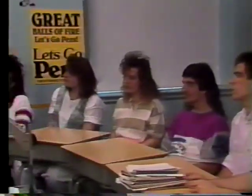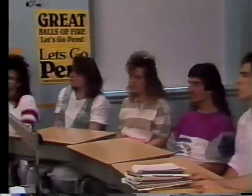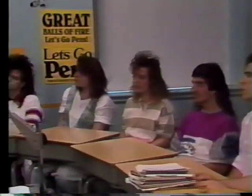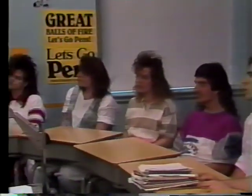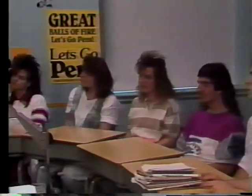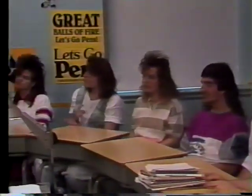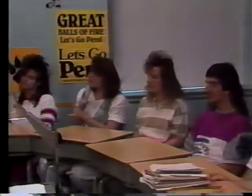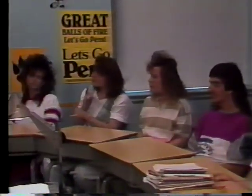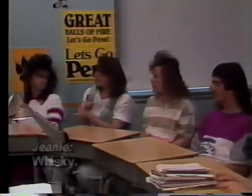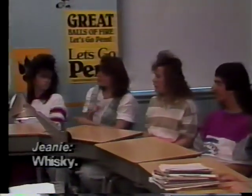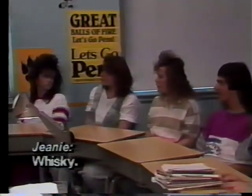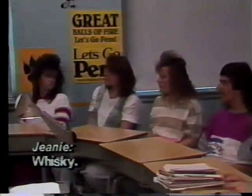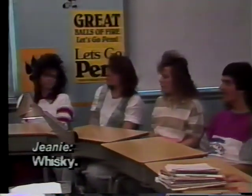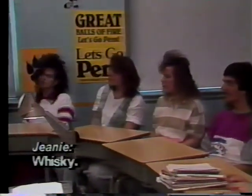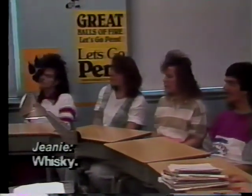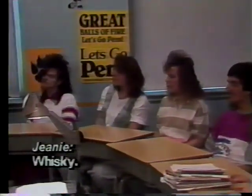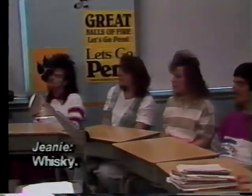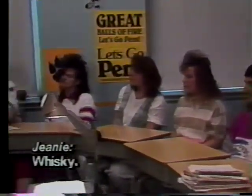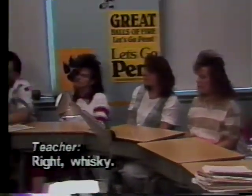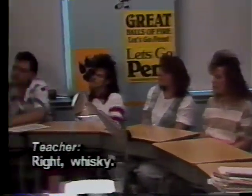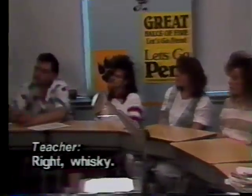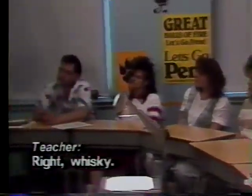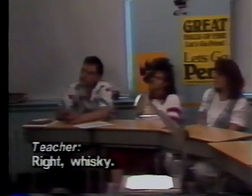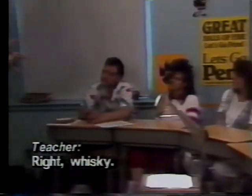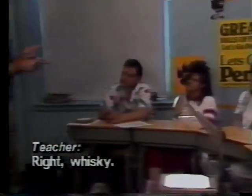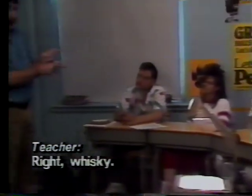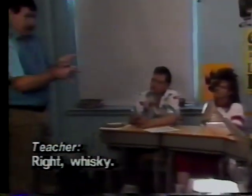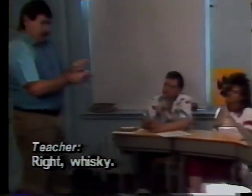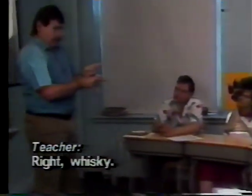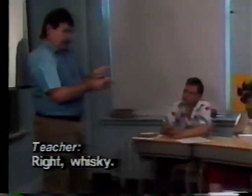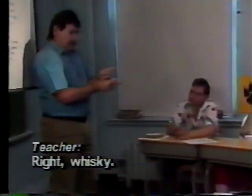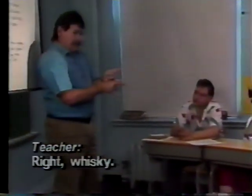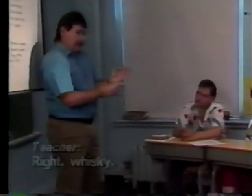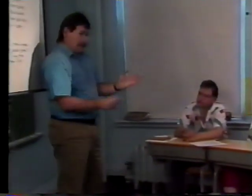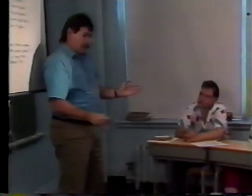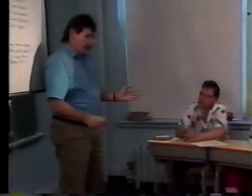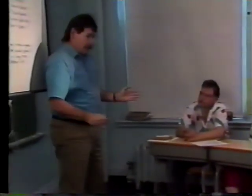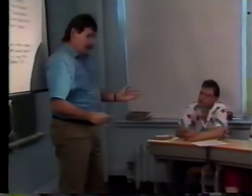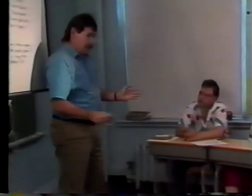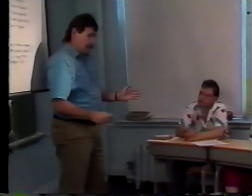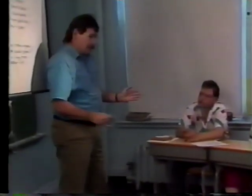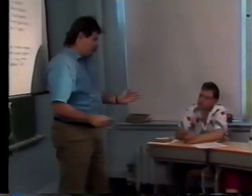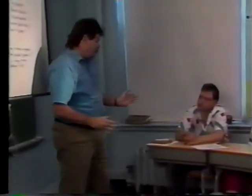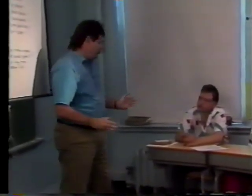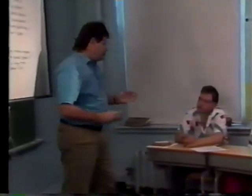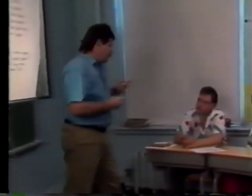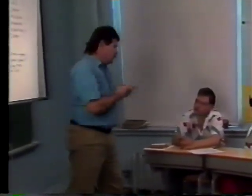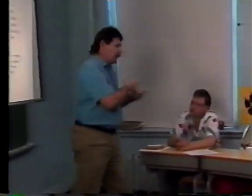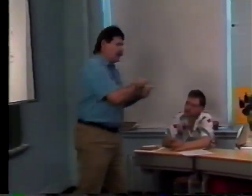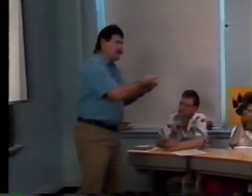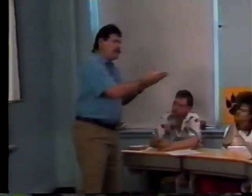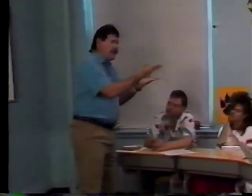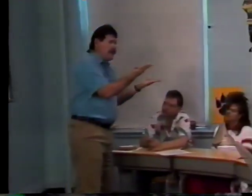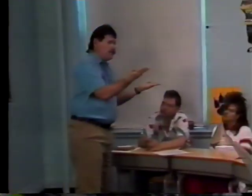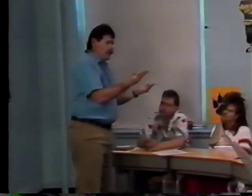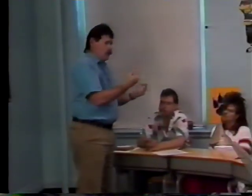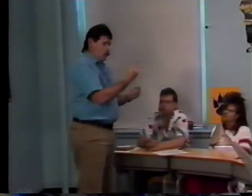Can't hear you. Whiskey. Right. Whiskey. Okay? I'm going to give each of you one of